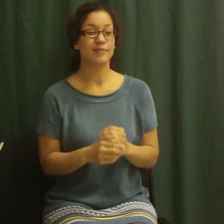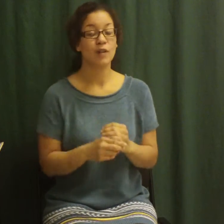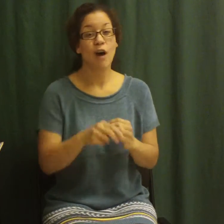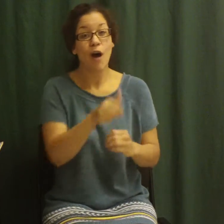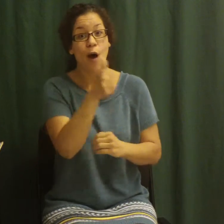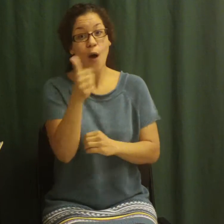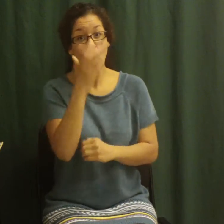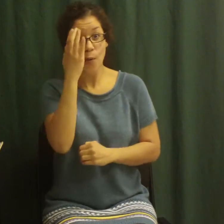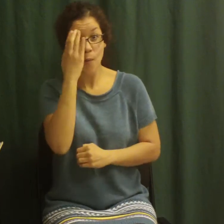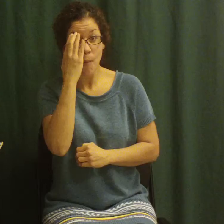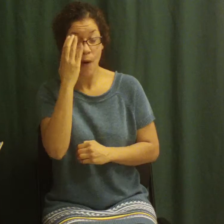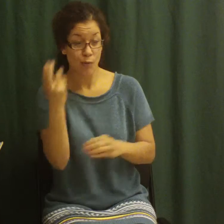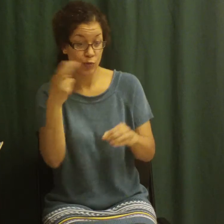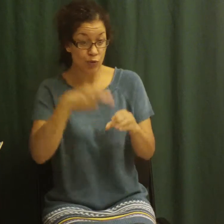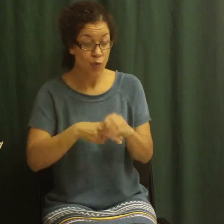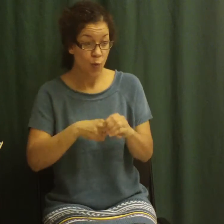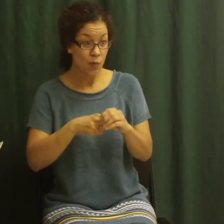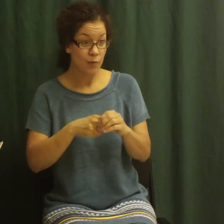deck.